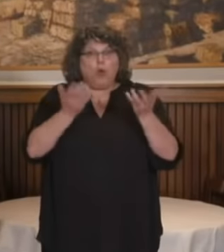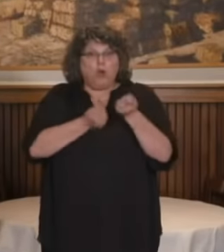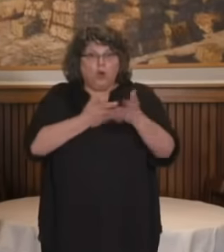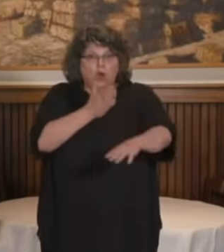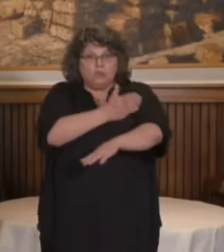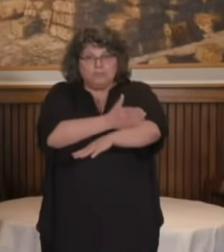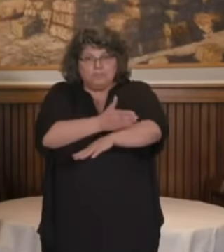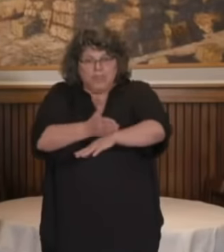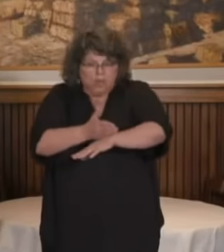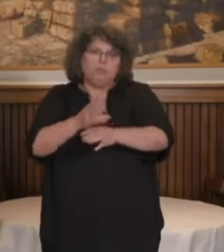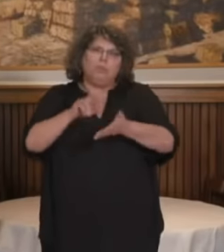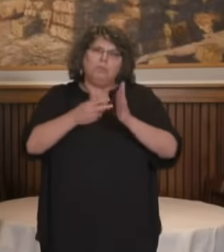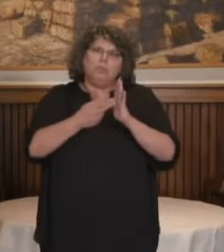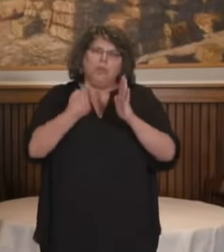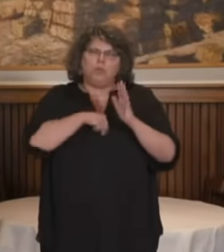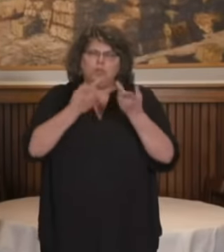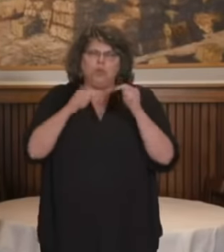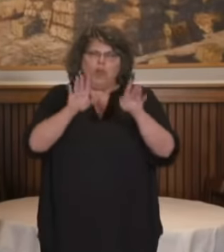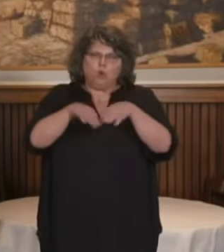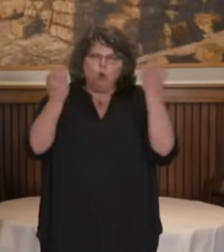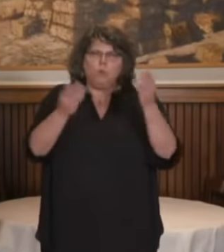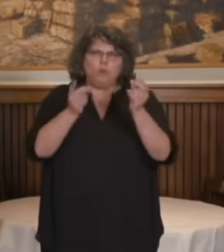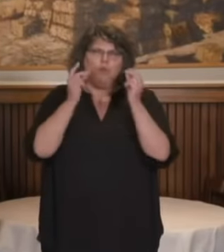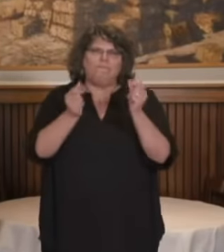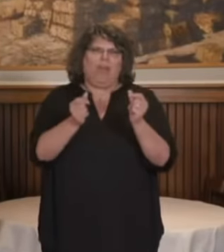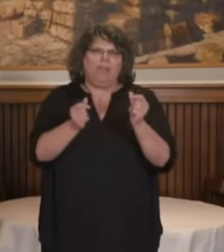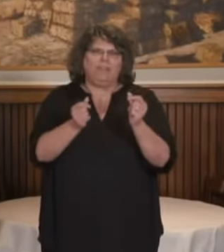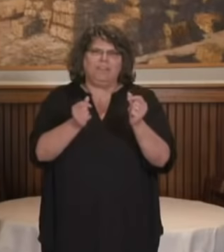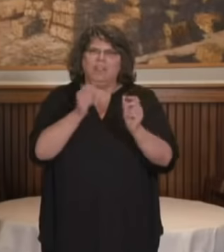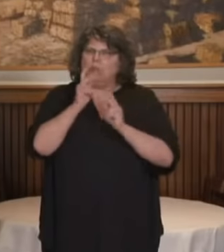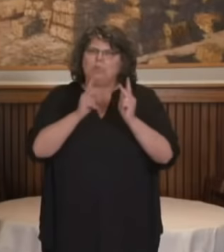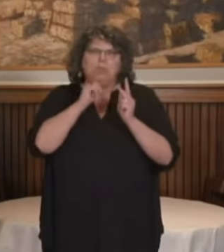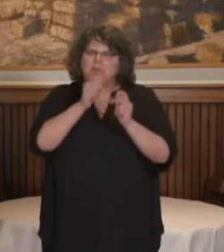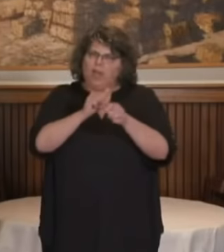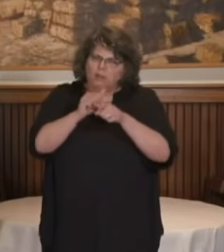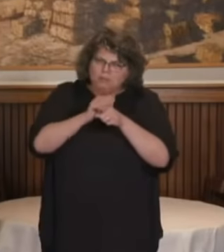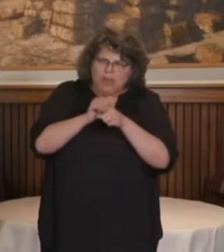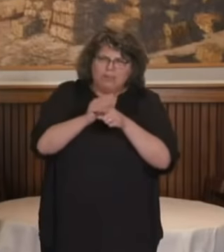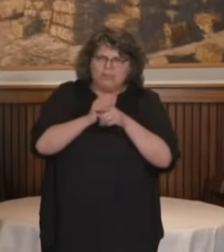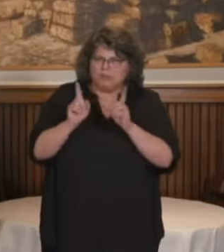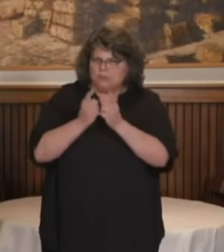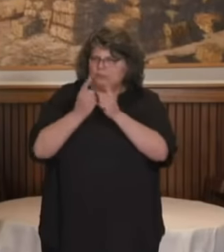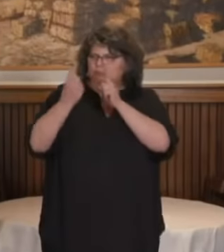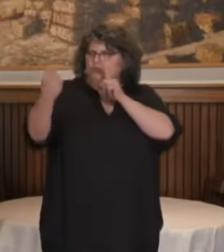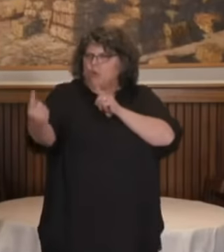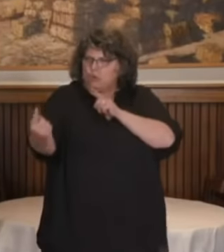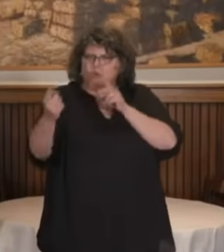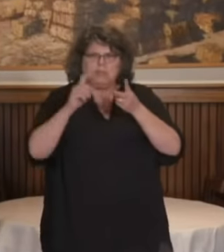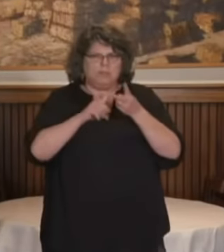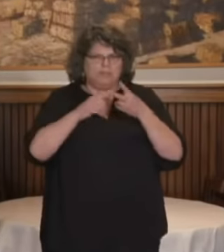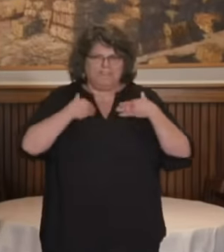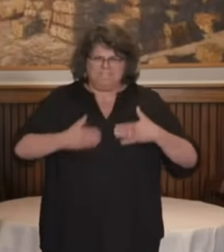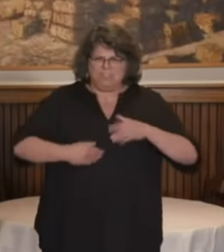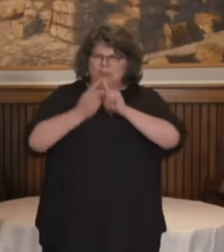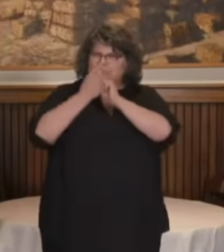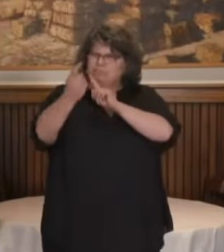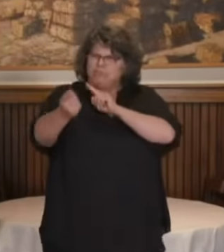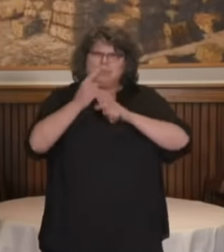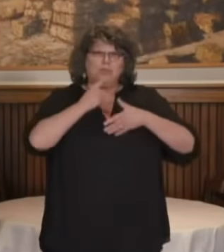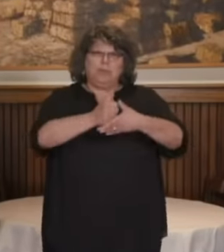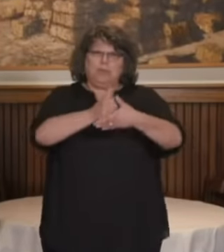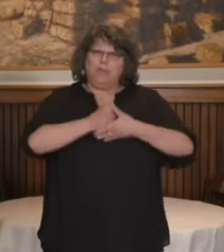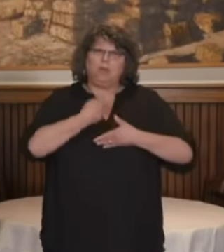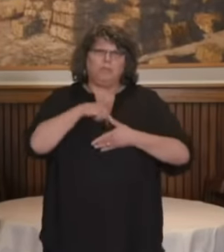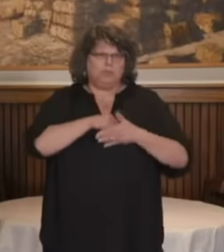move too quickly, no longer practice the social distancing, the physical distancing that got us so far